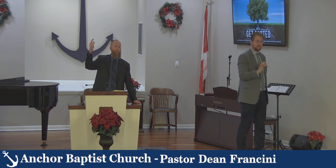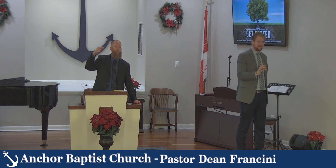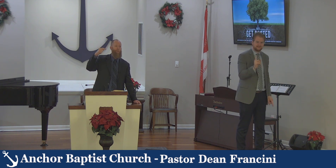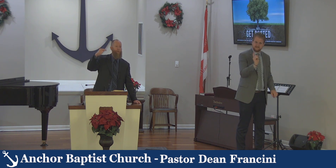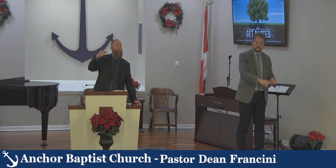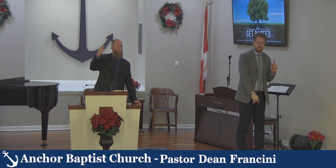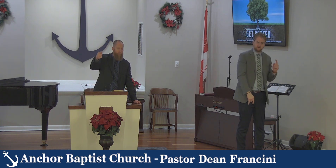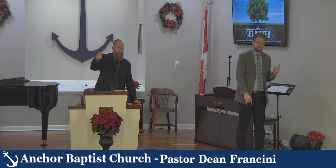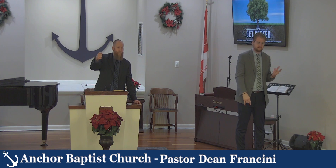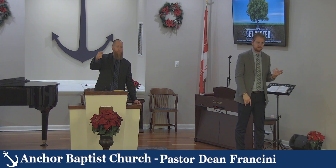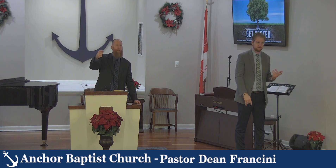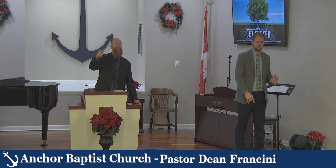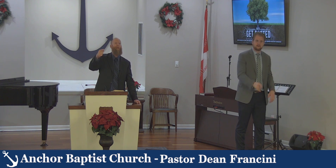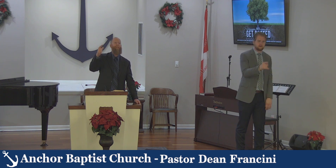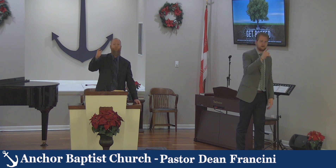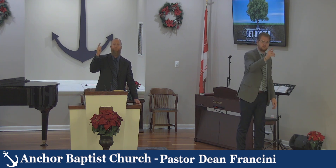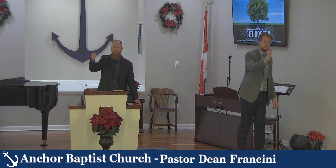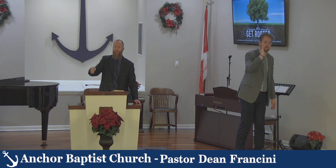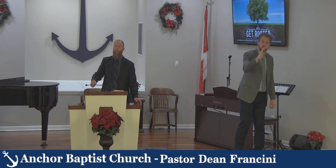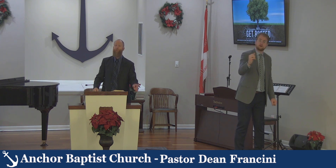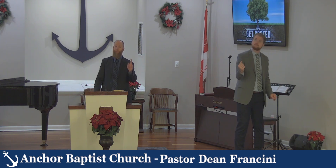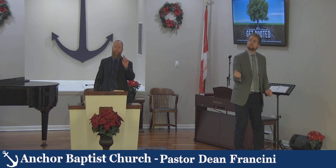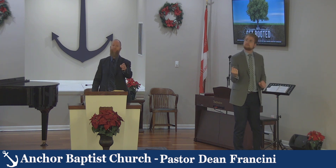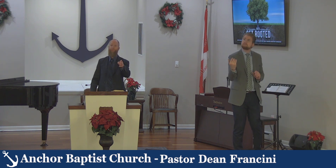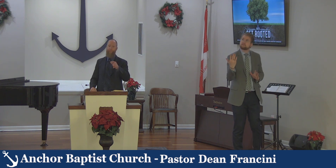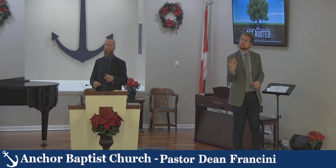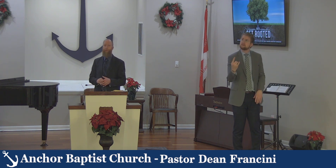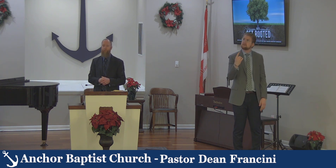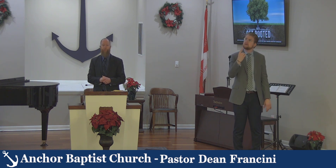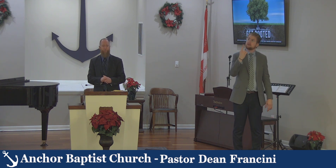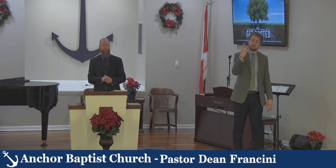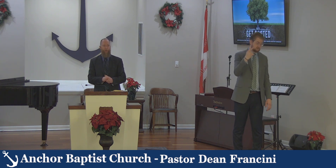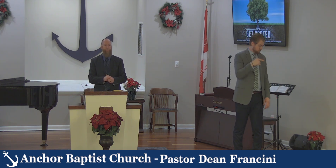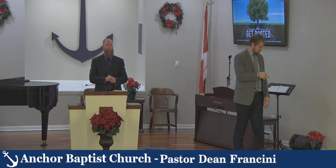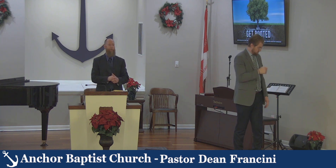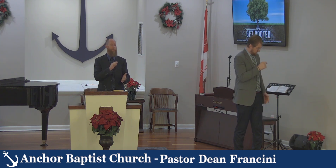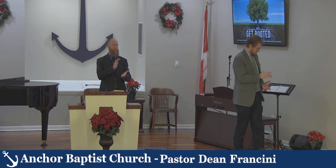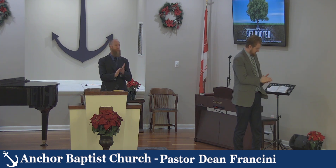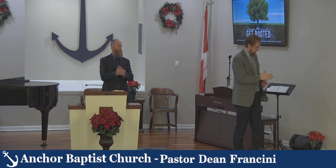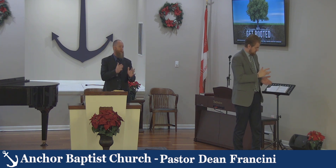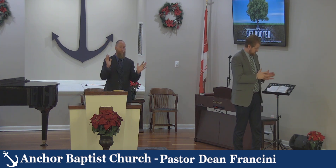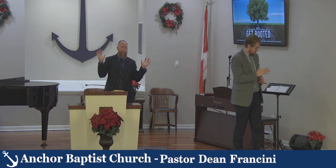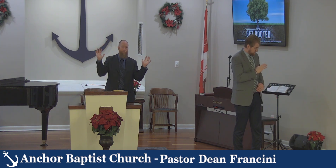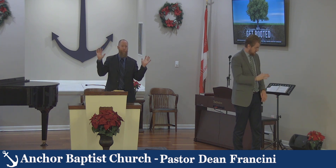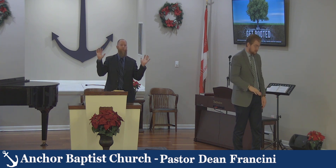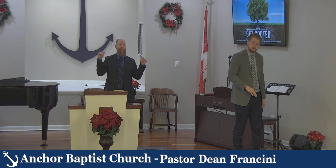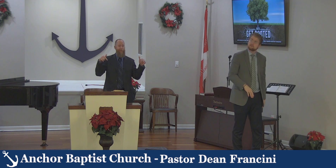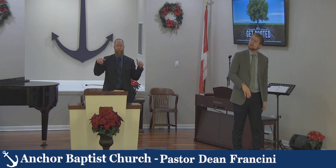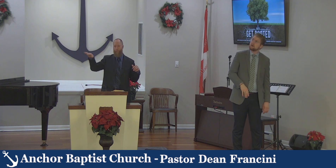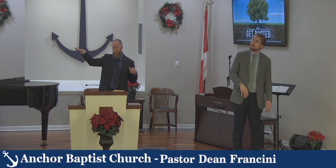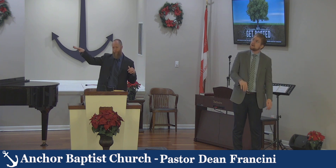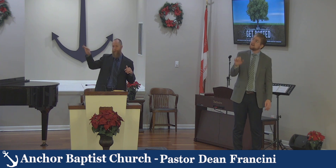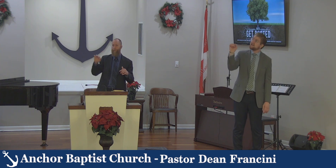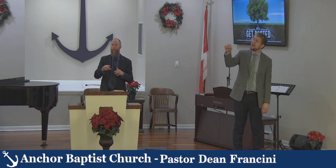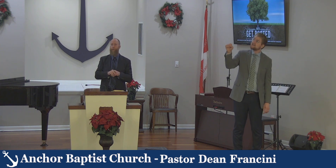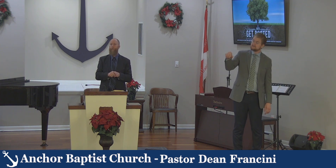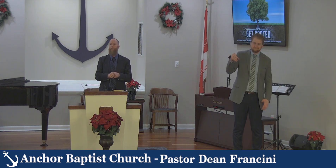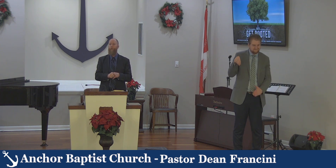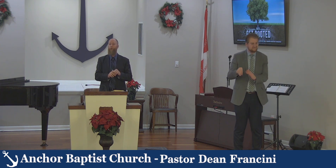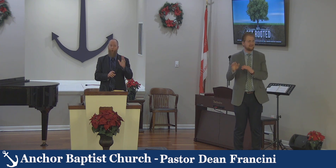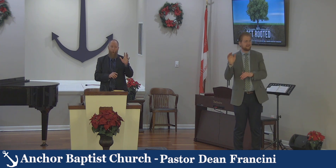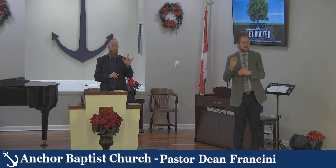done deal. You'll stand before God, and He will say, "Did you believe in my son, Jesus Christ?" Done deal. Yes, you get into